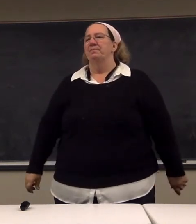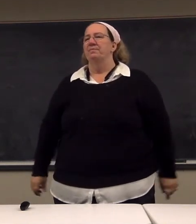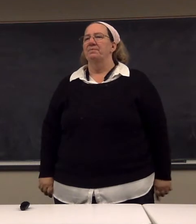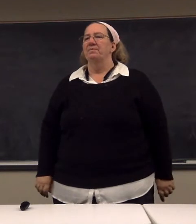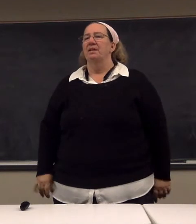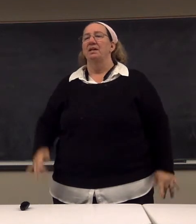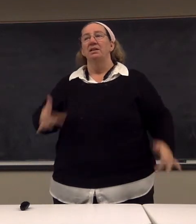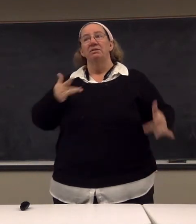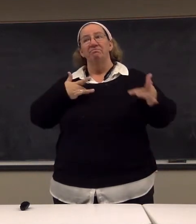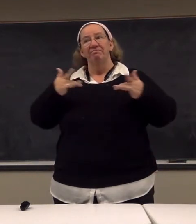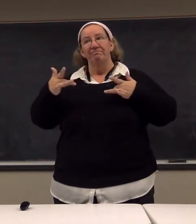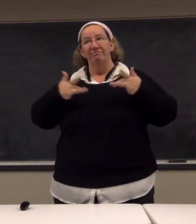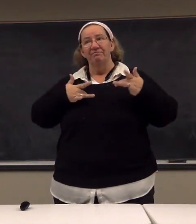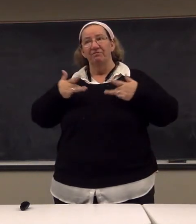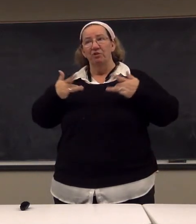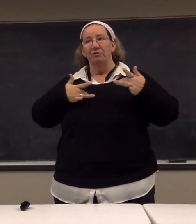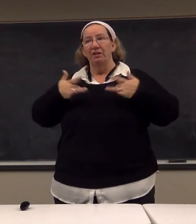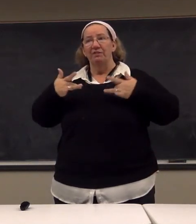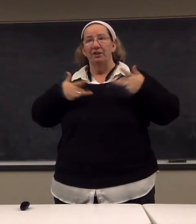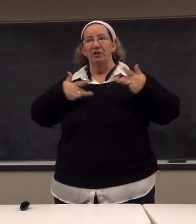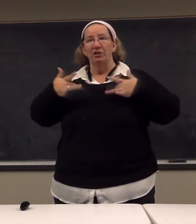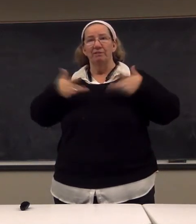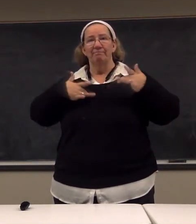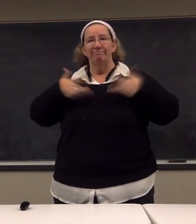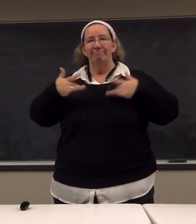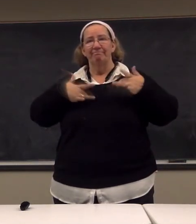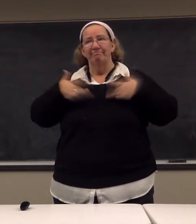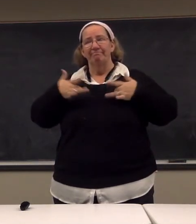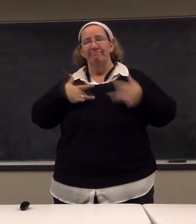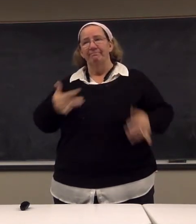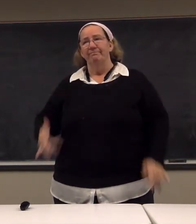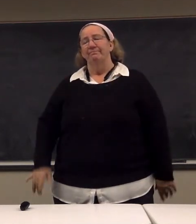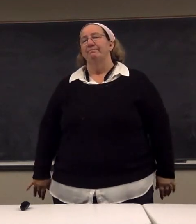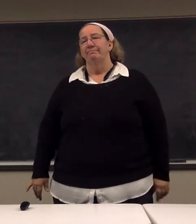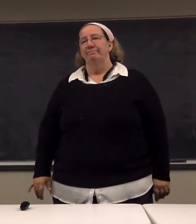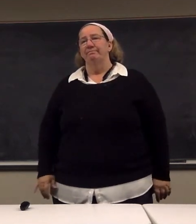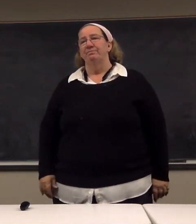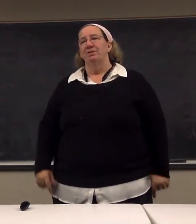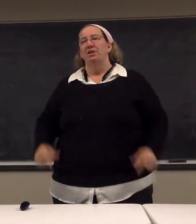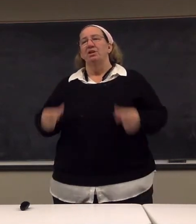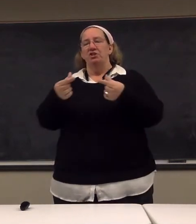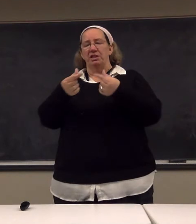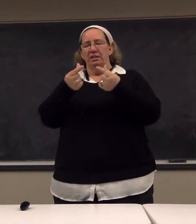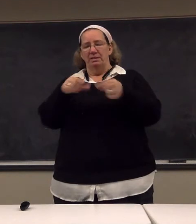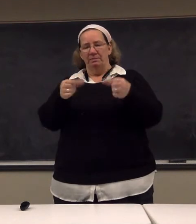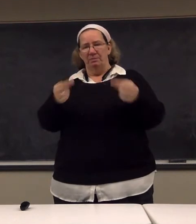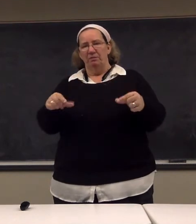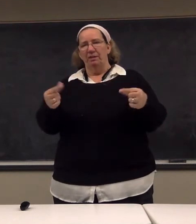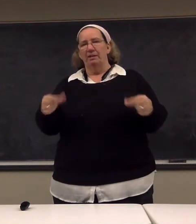Concerned. Those feely fingers. Grammar. Jeez. Move like